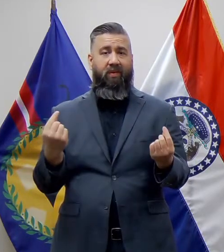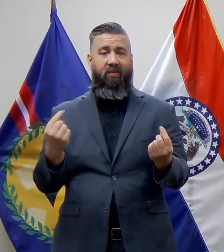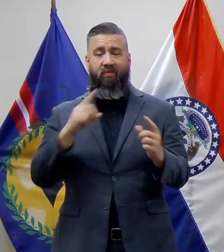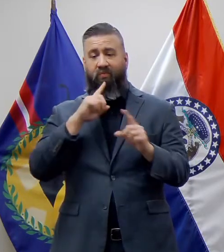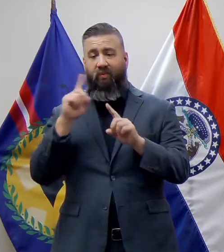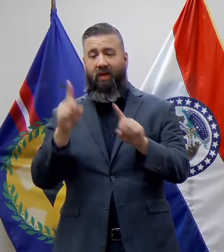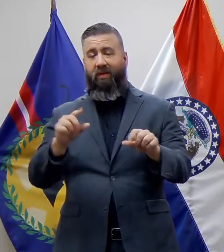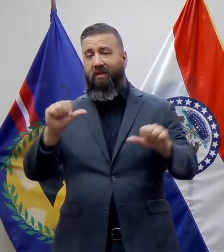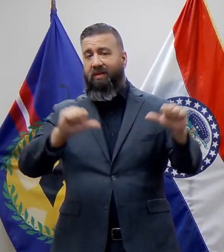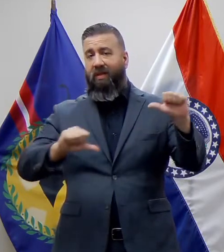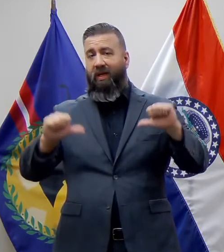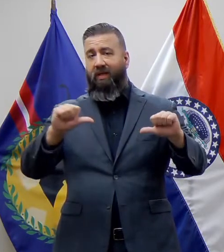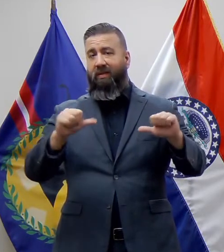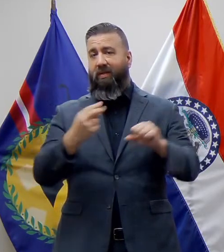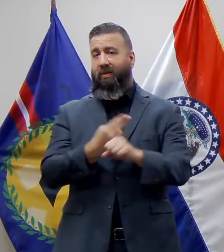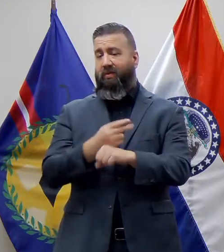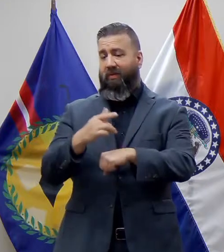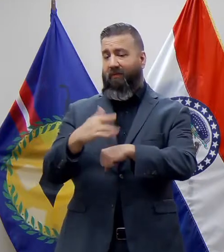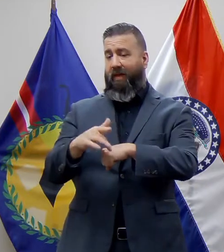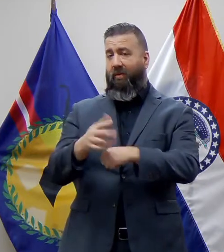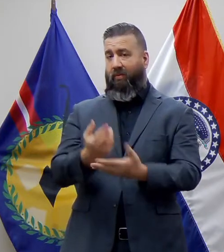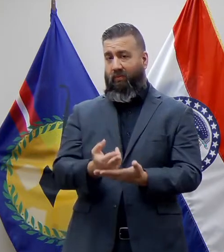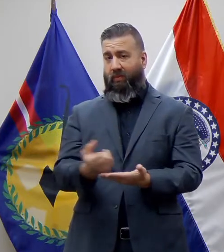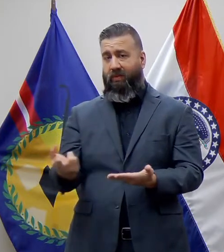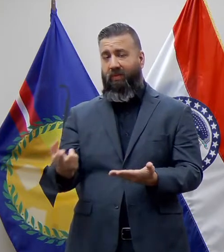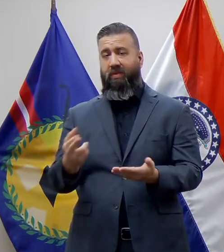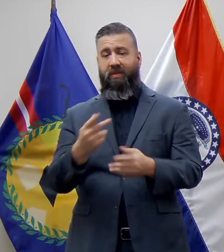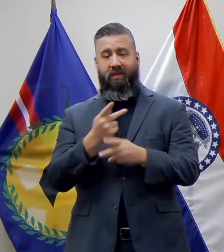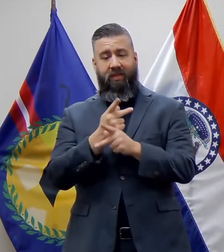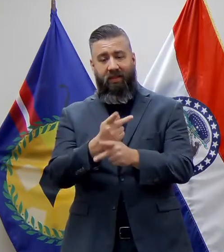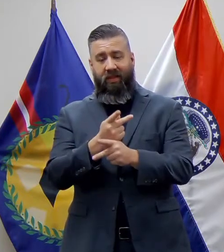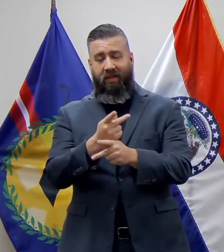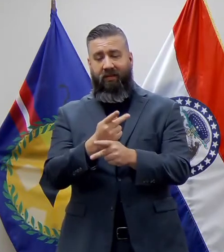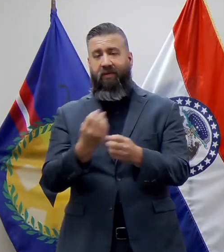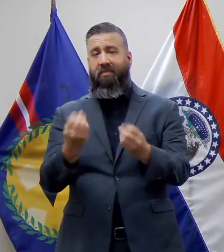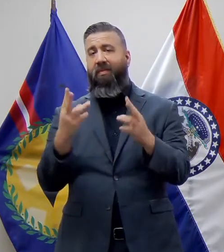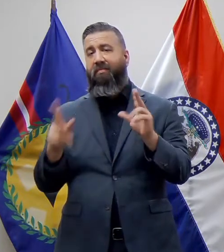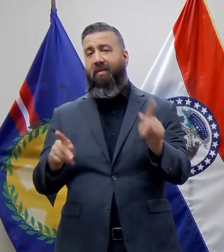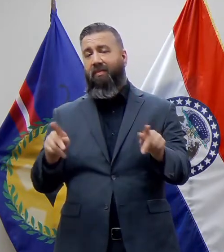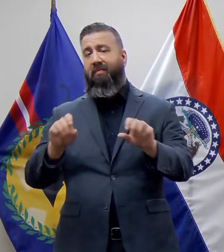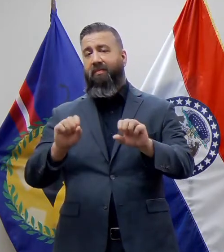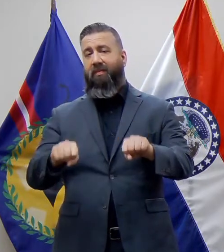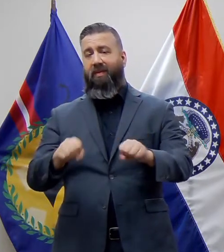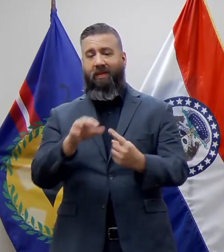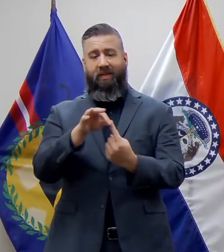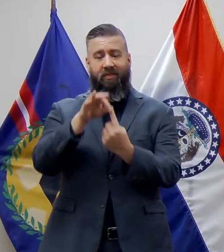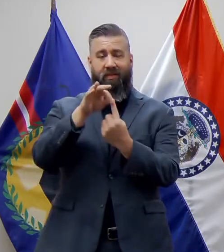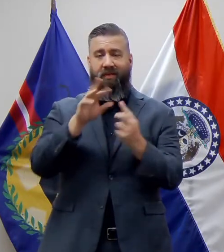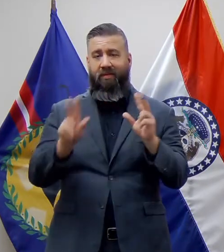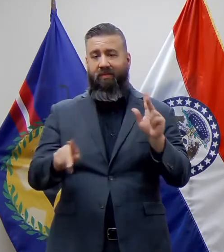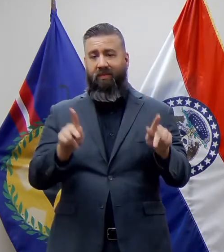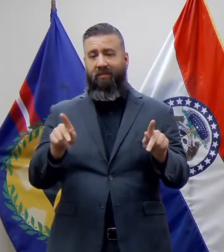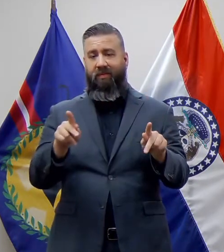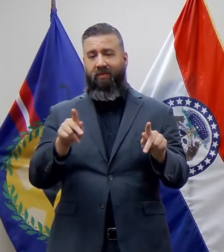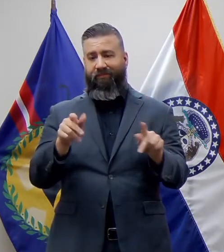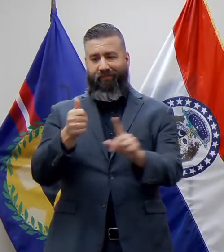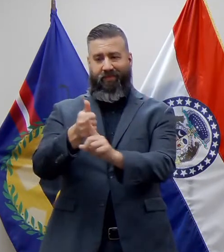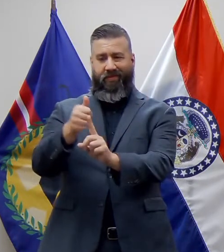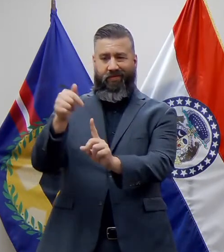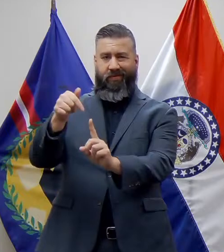as it changes, to use the available resources to take care of as many people as possible, especially the ones that are at